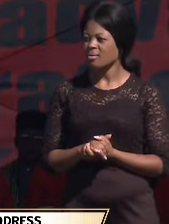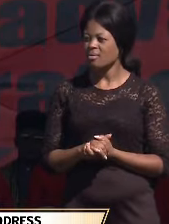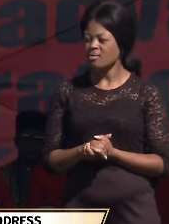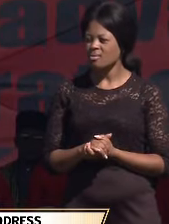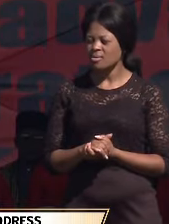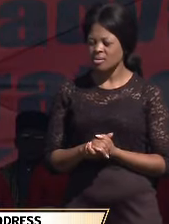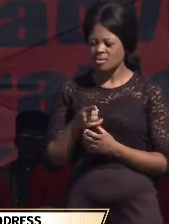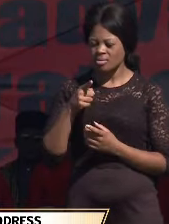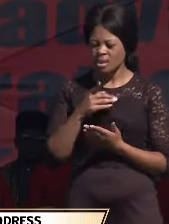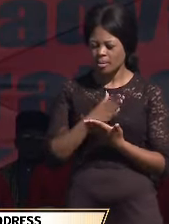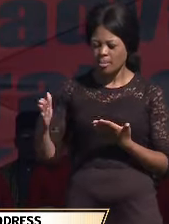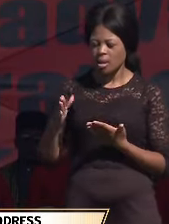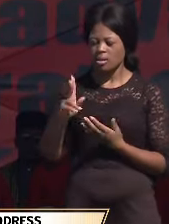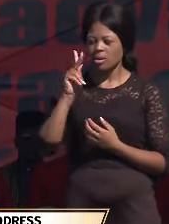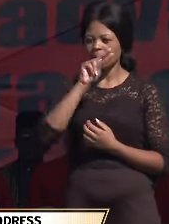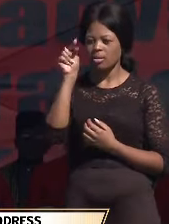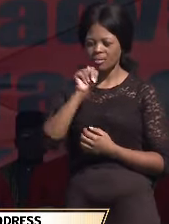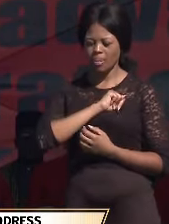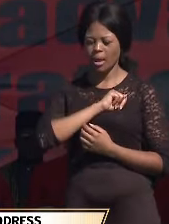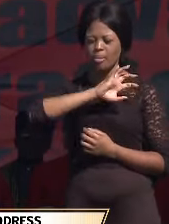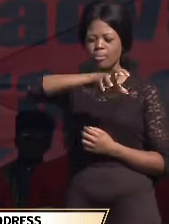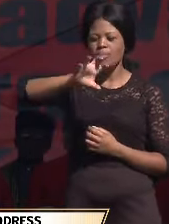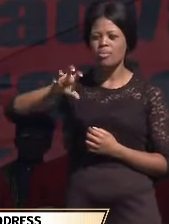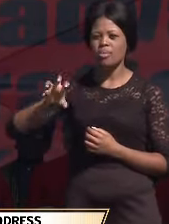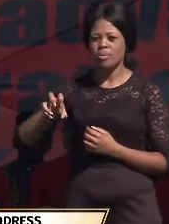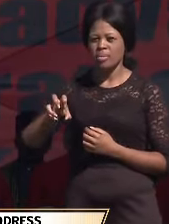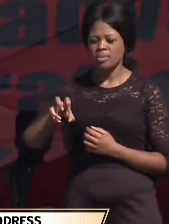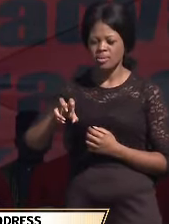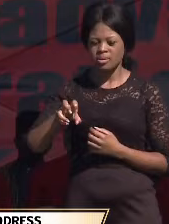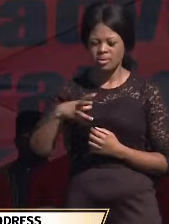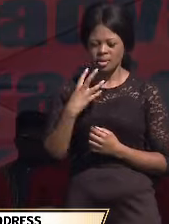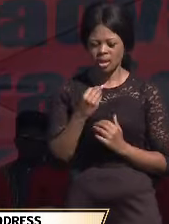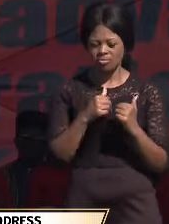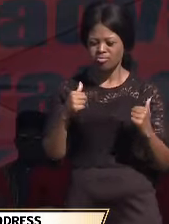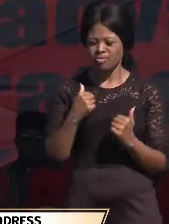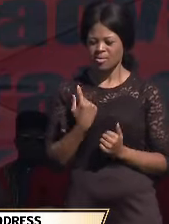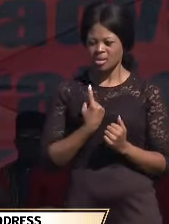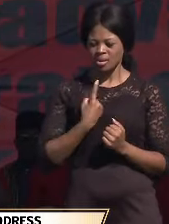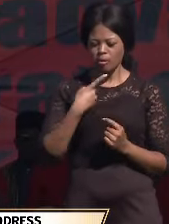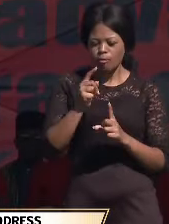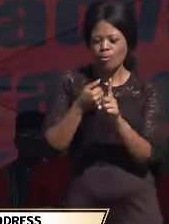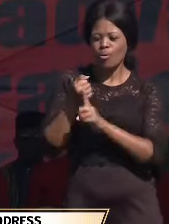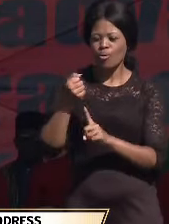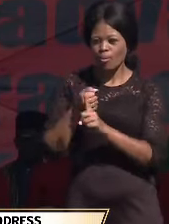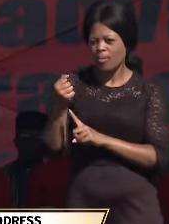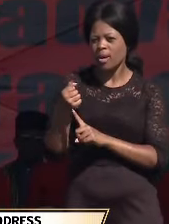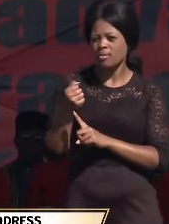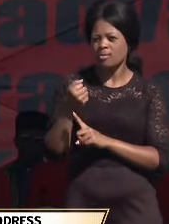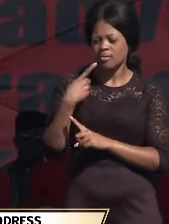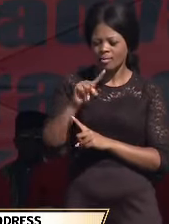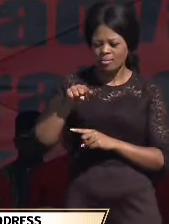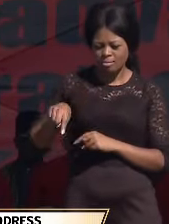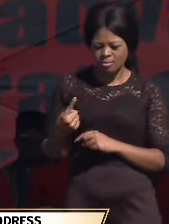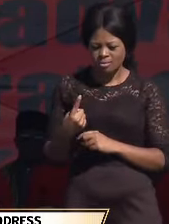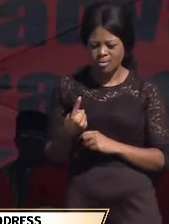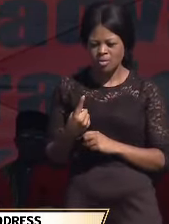Unfortunately, part of the KZN province is positioning itself to fight back the things that